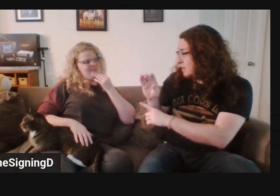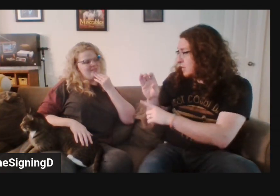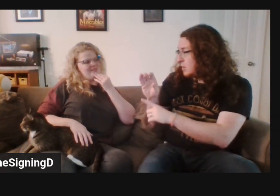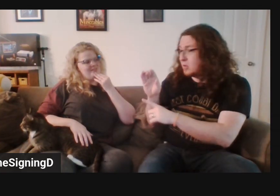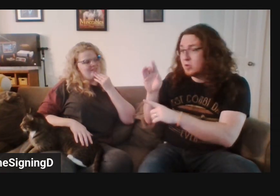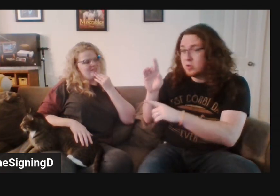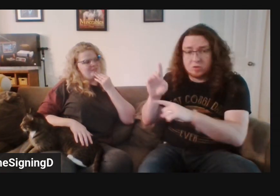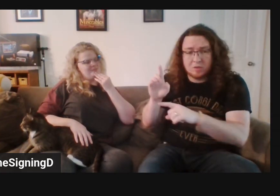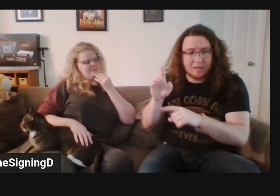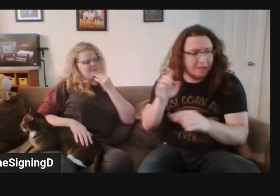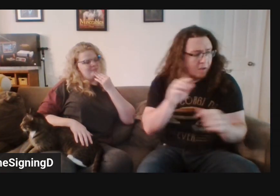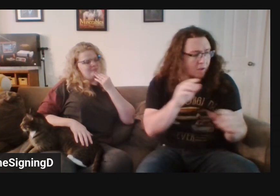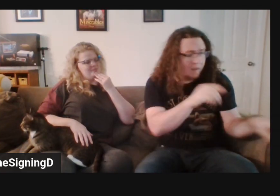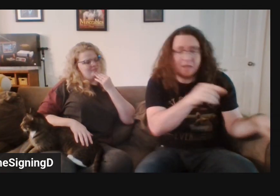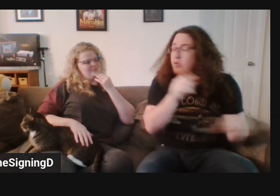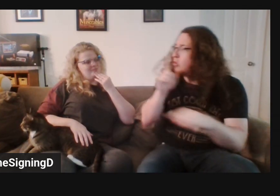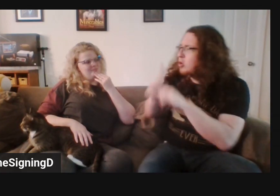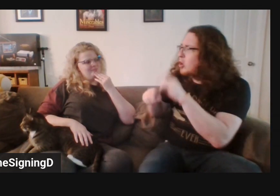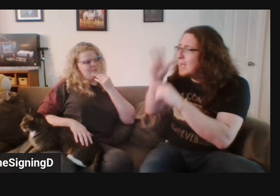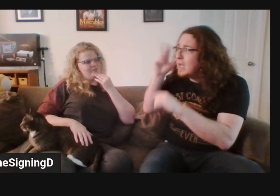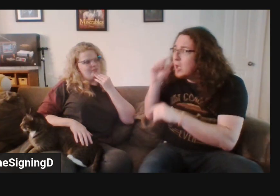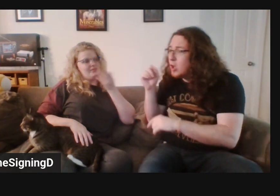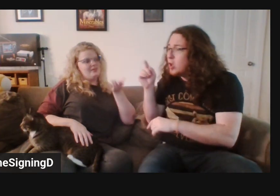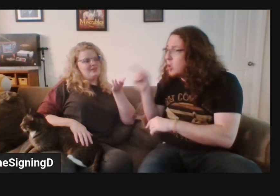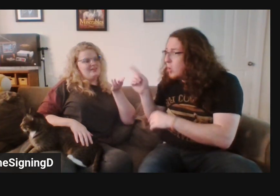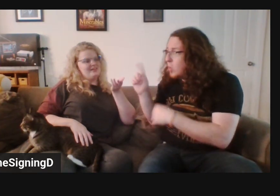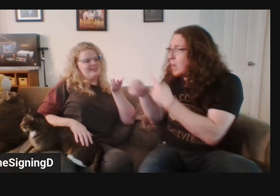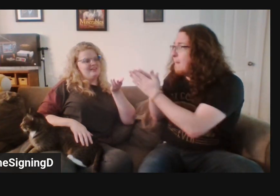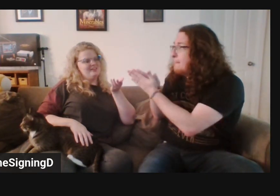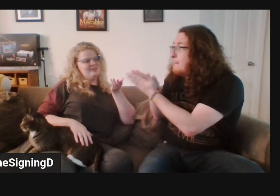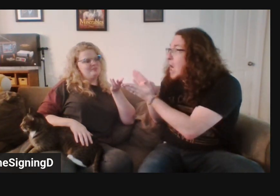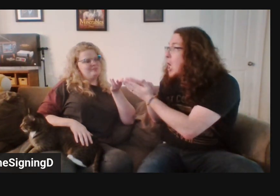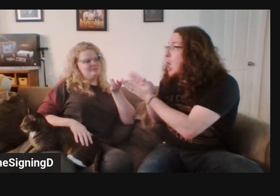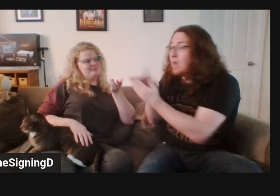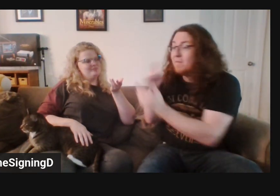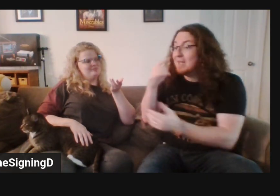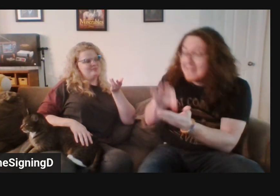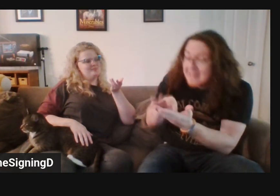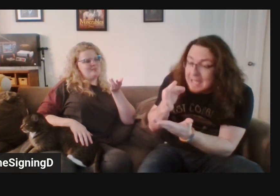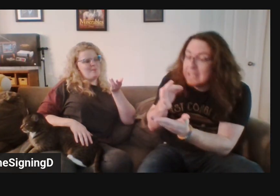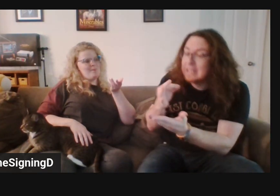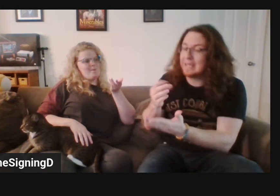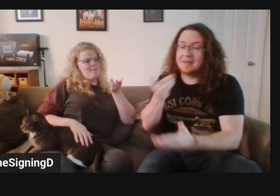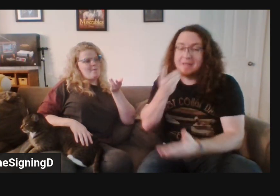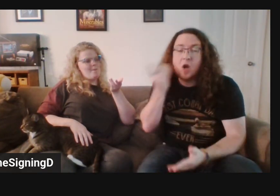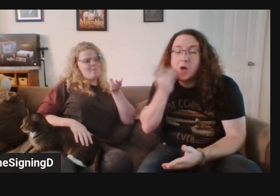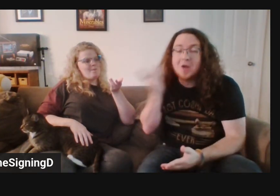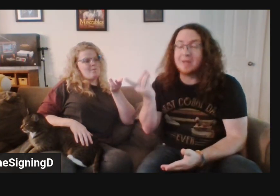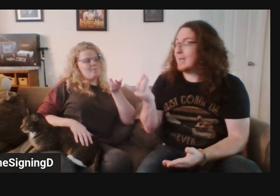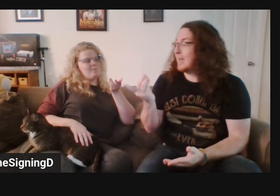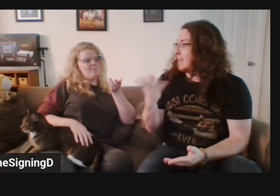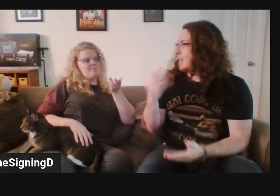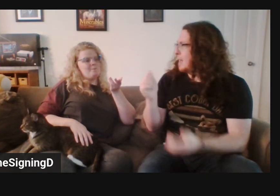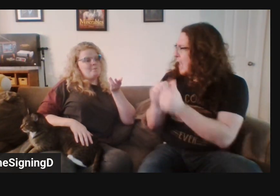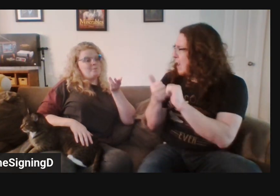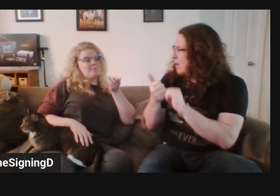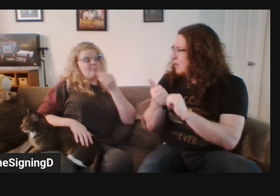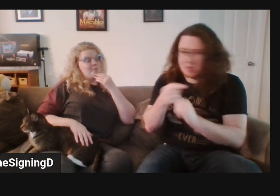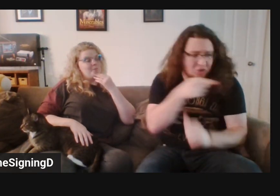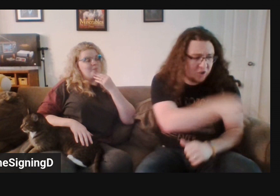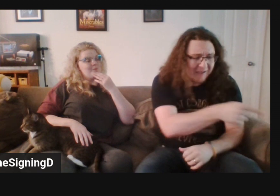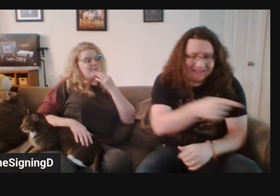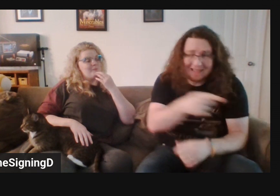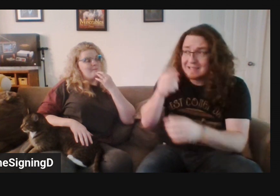couldn't hear you when you barked for your snacks and your dinner? And how did you figure